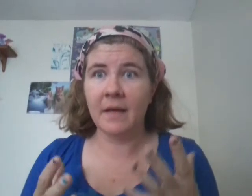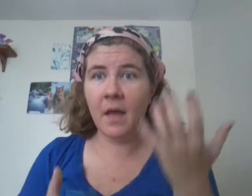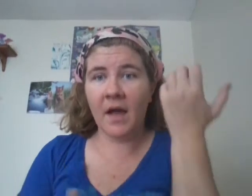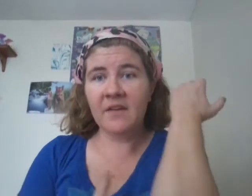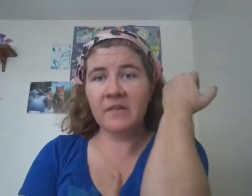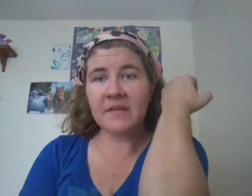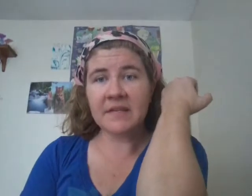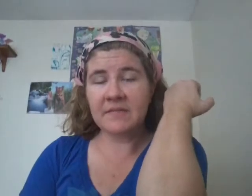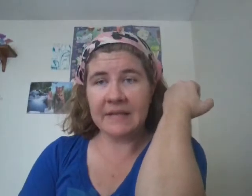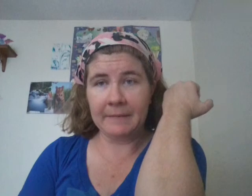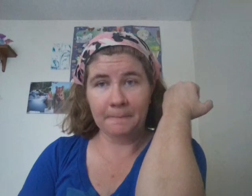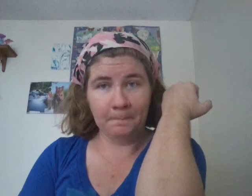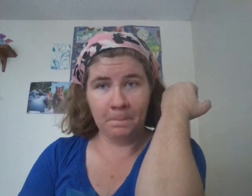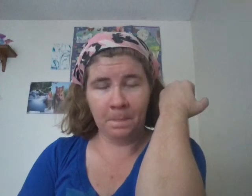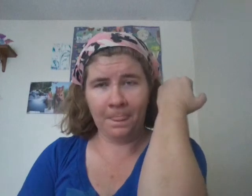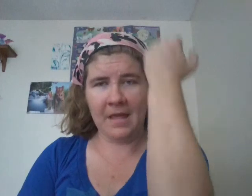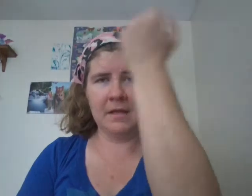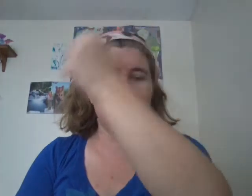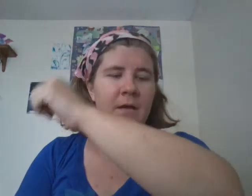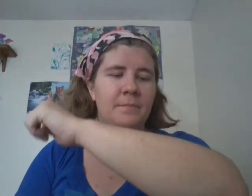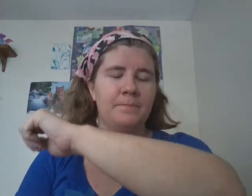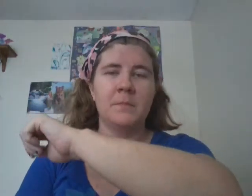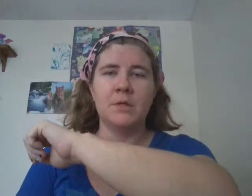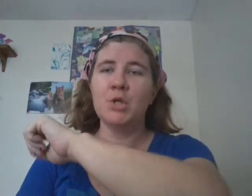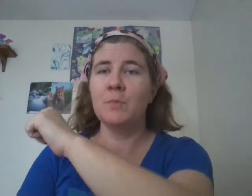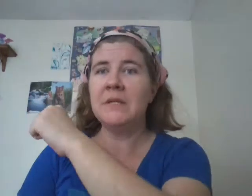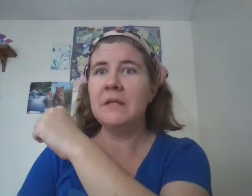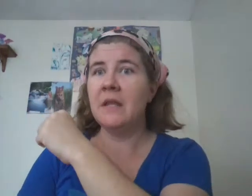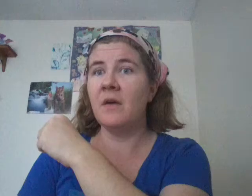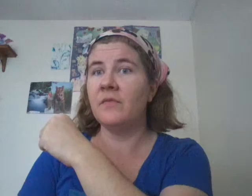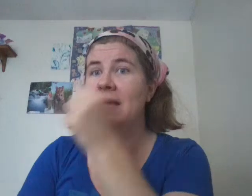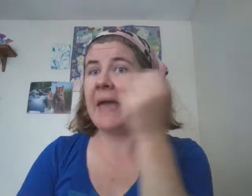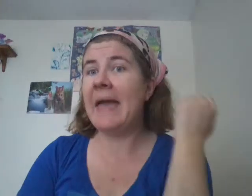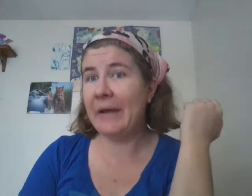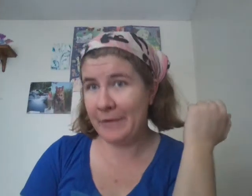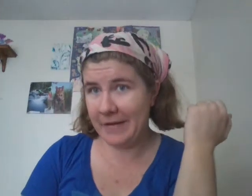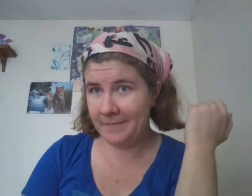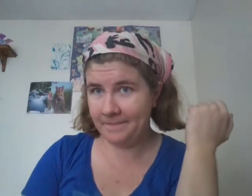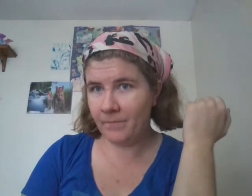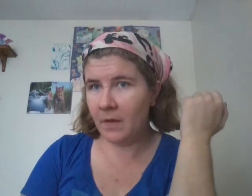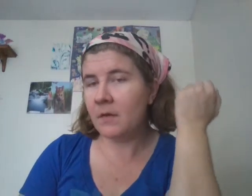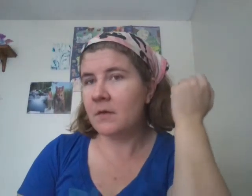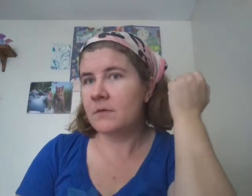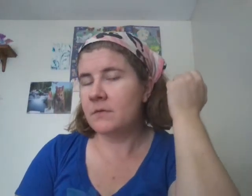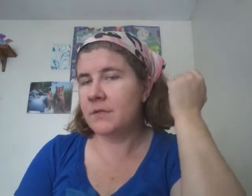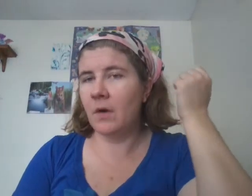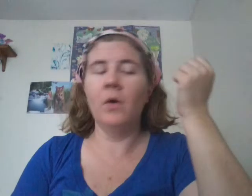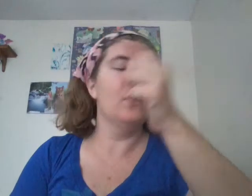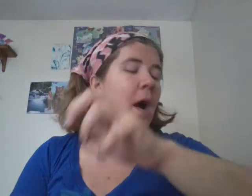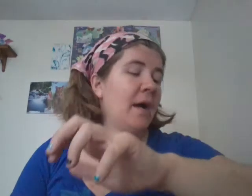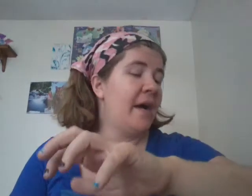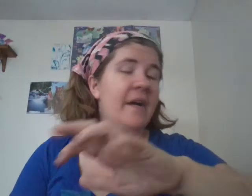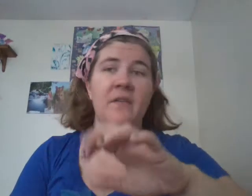I have very sensitive skin and I'm German enough to be hairy, so I